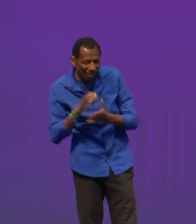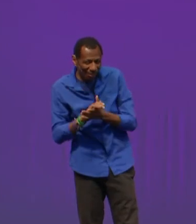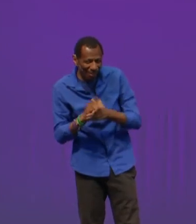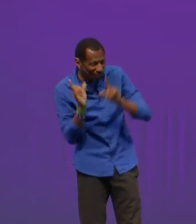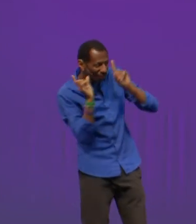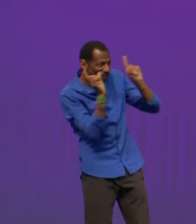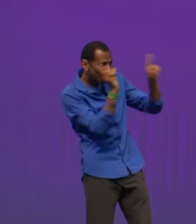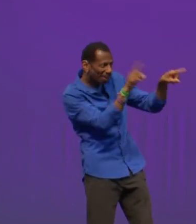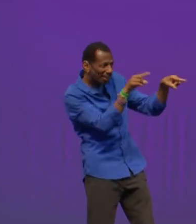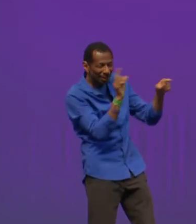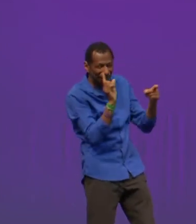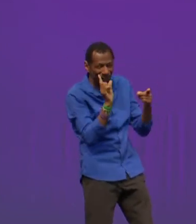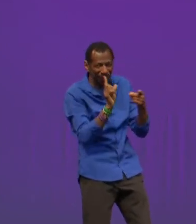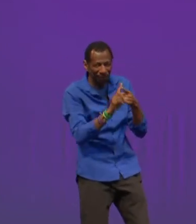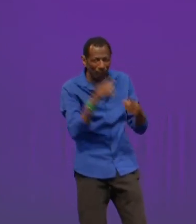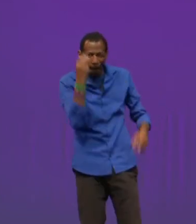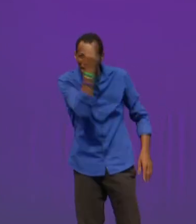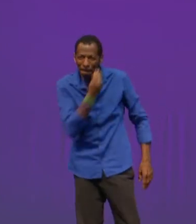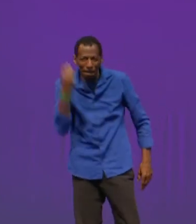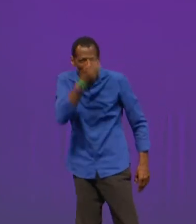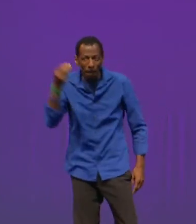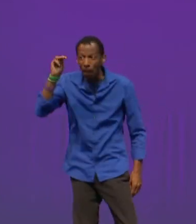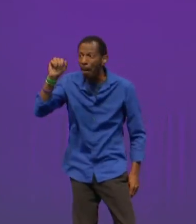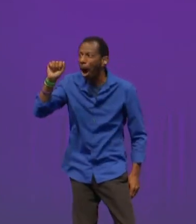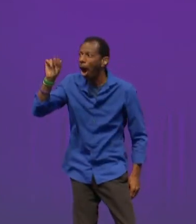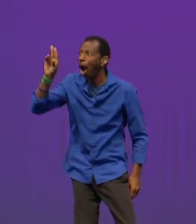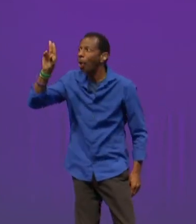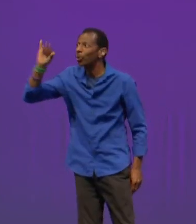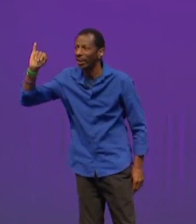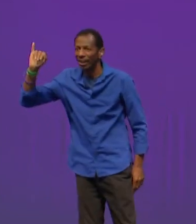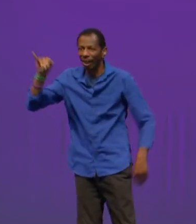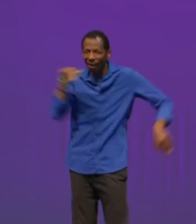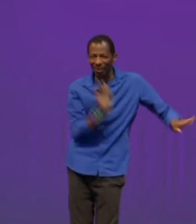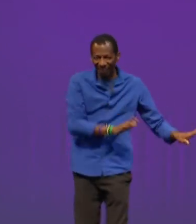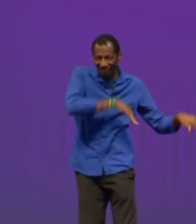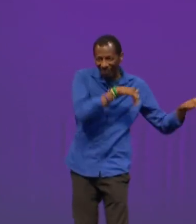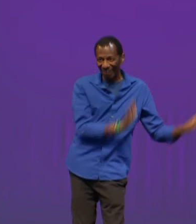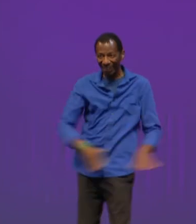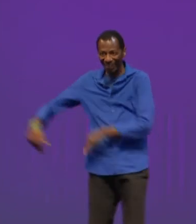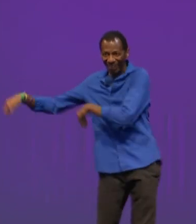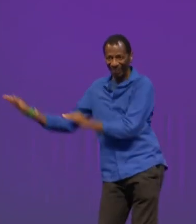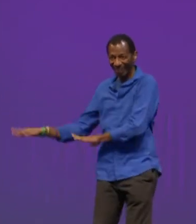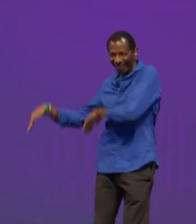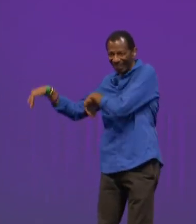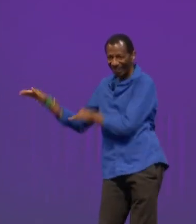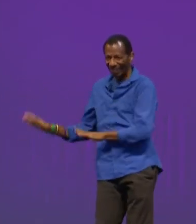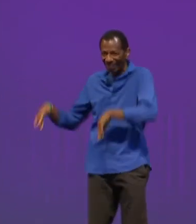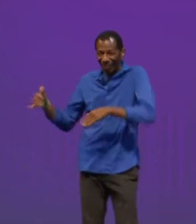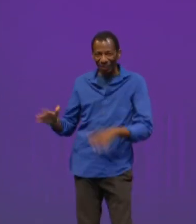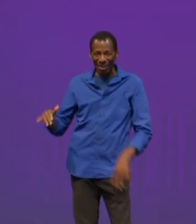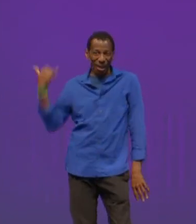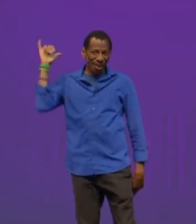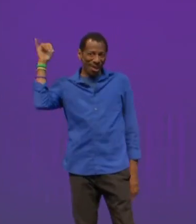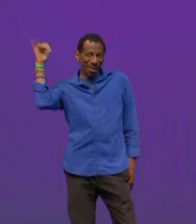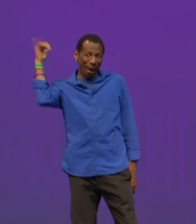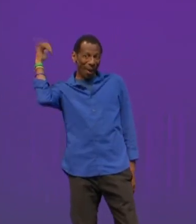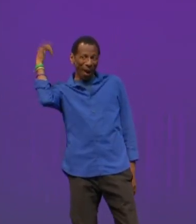my wife and I went on our honeymoon to Maui, Hawaii.